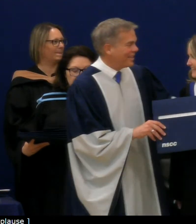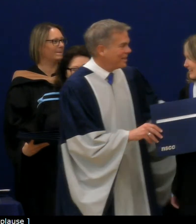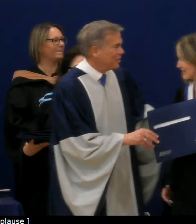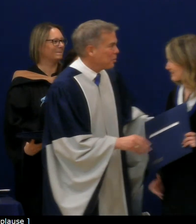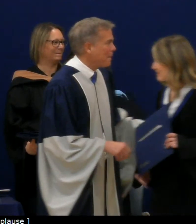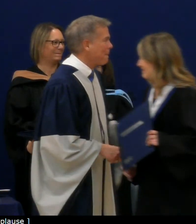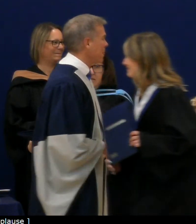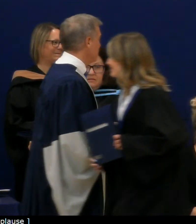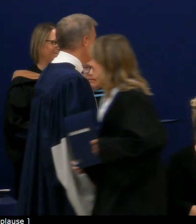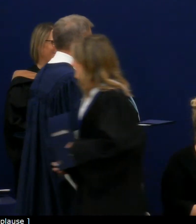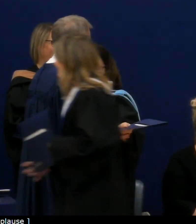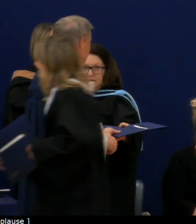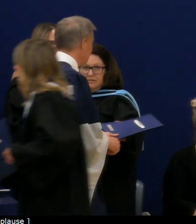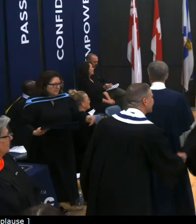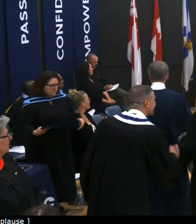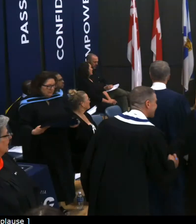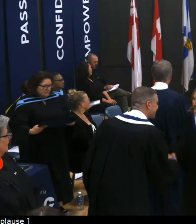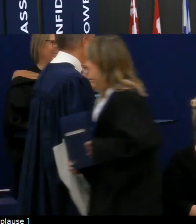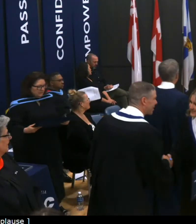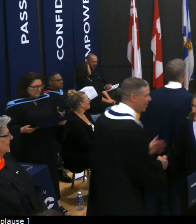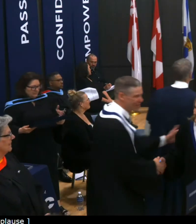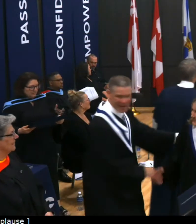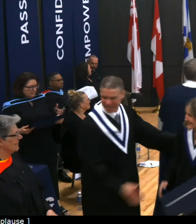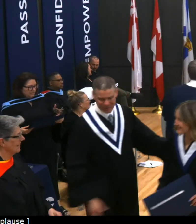Jeffany De Lima.